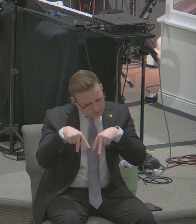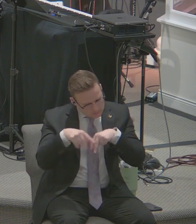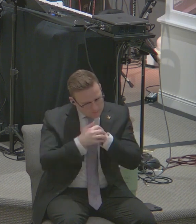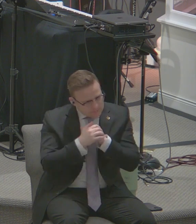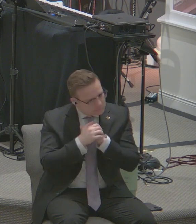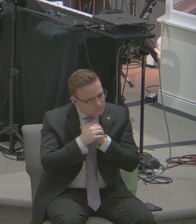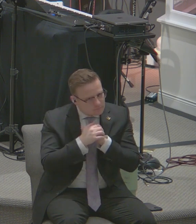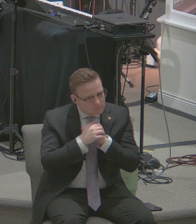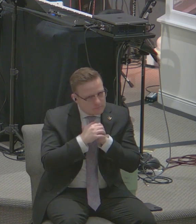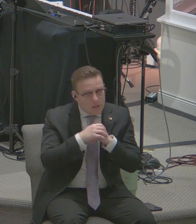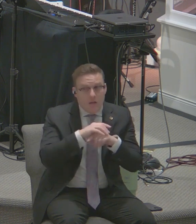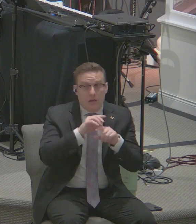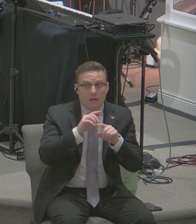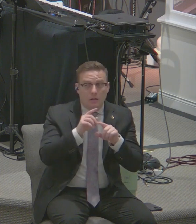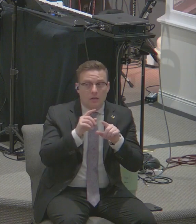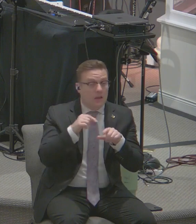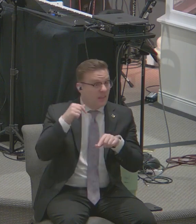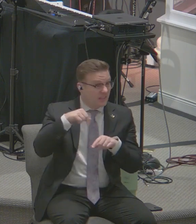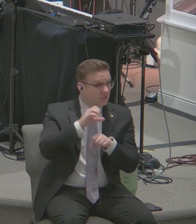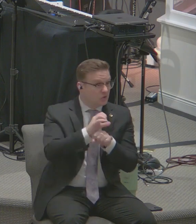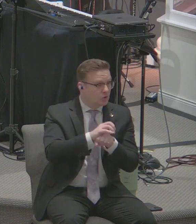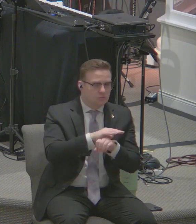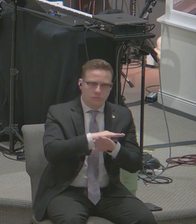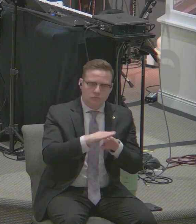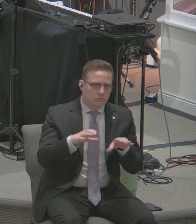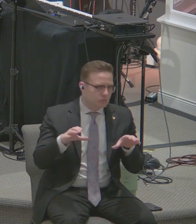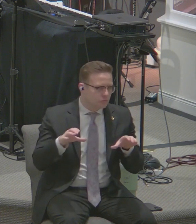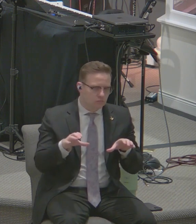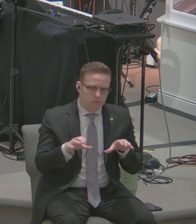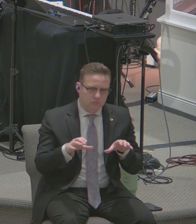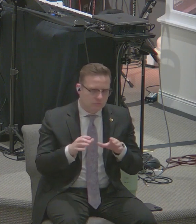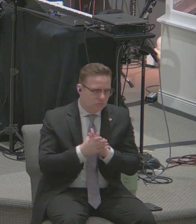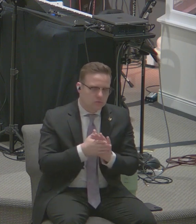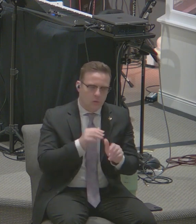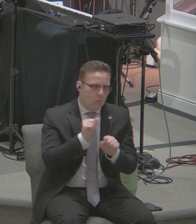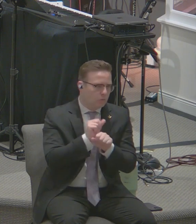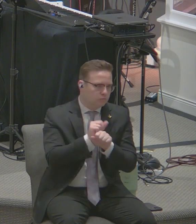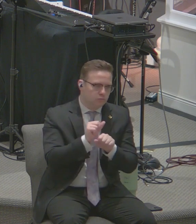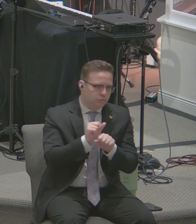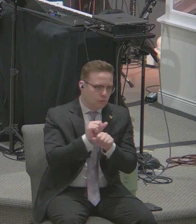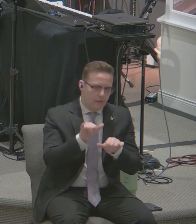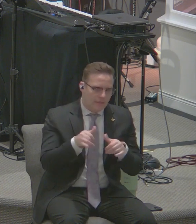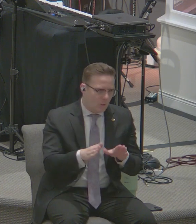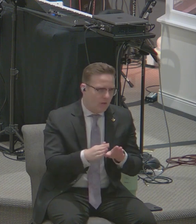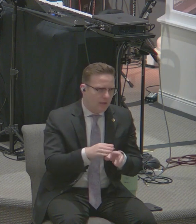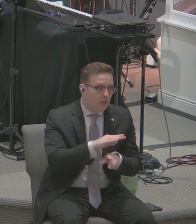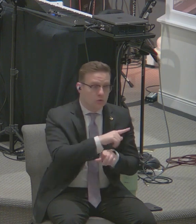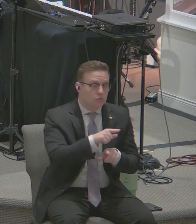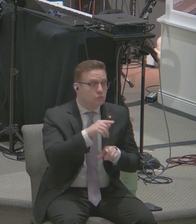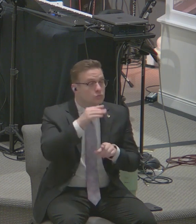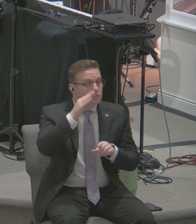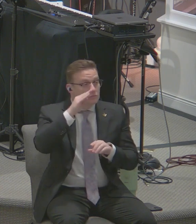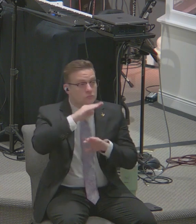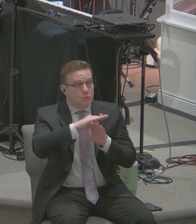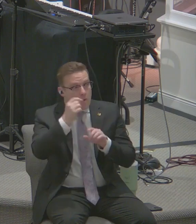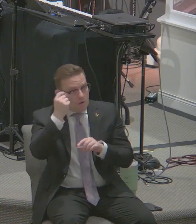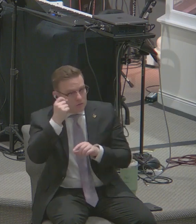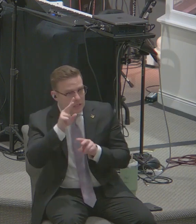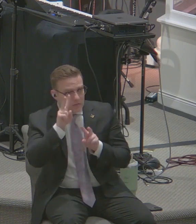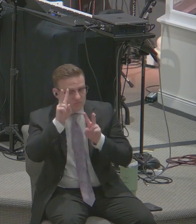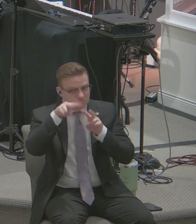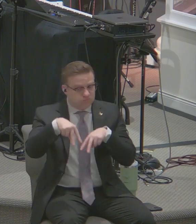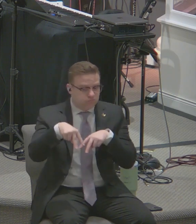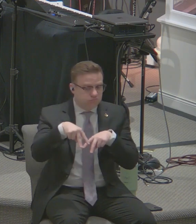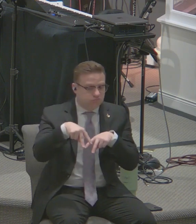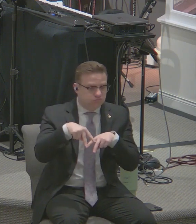And I'm going to tell you something. If you think that's the way this church operates, you don't have a clue what domineering is. I've seen